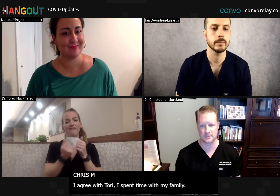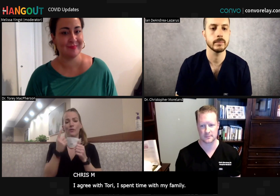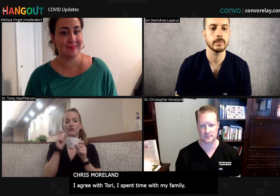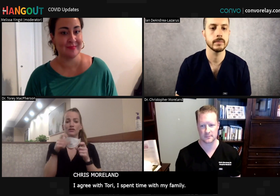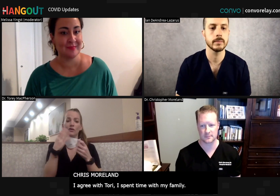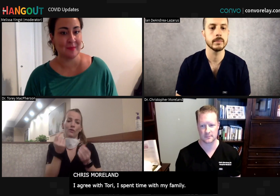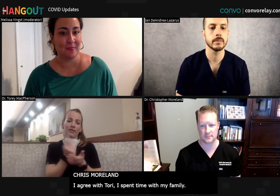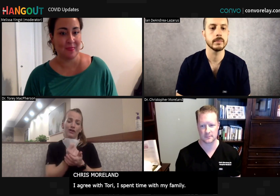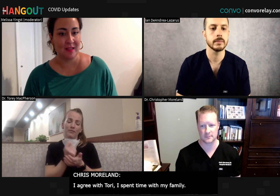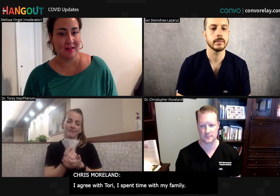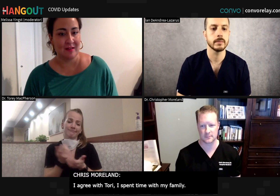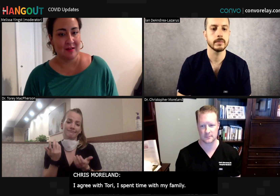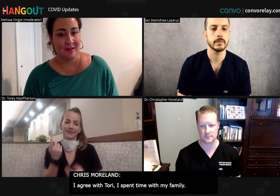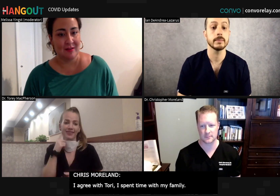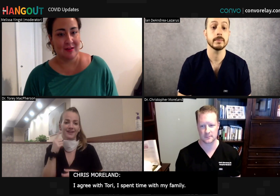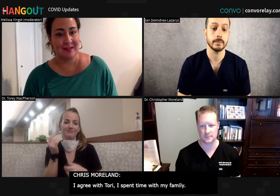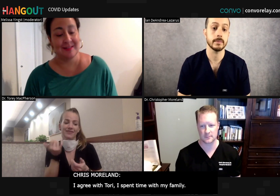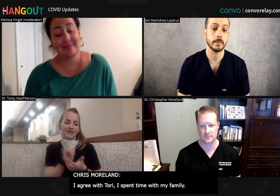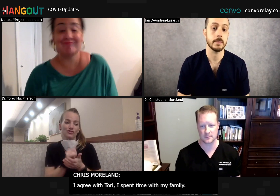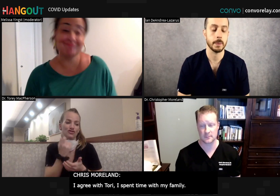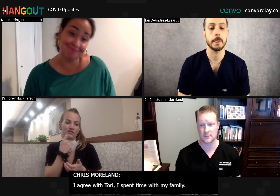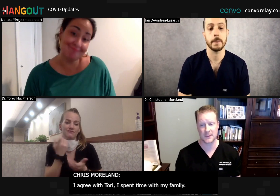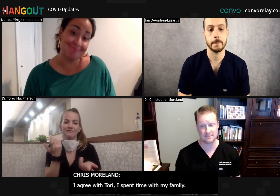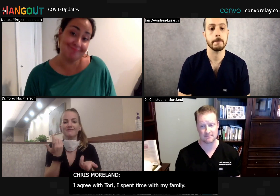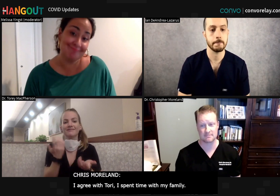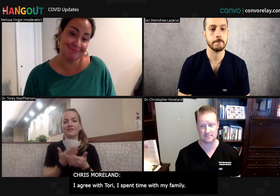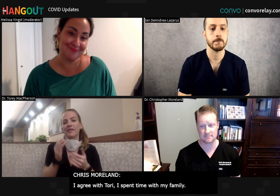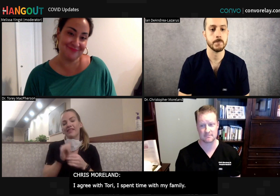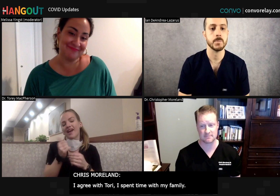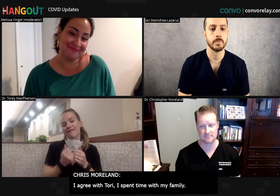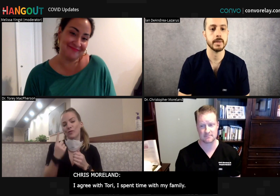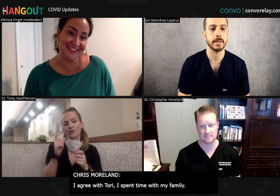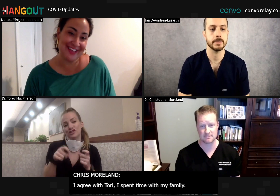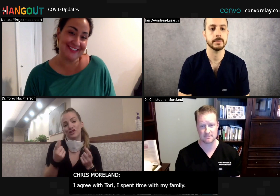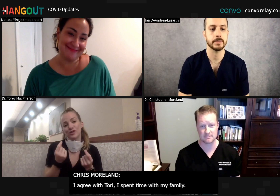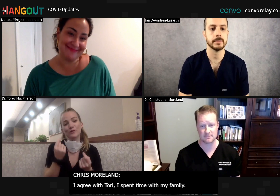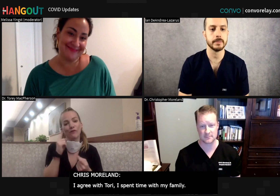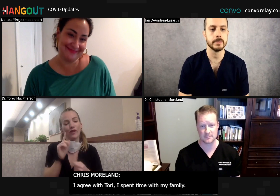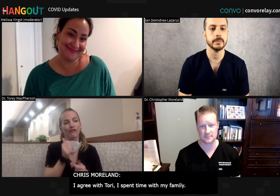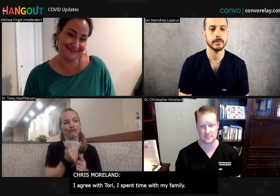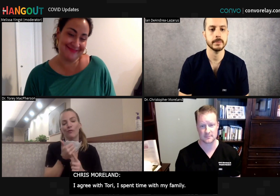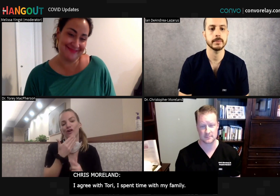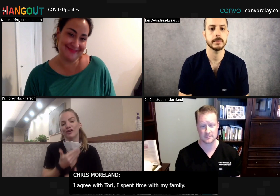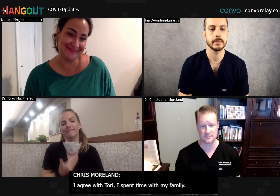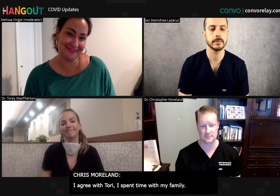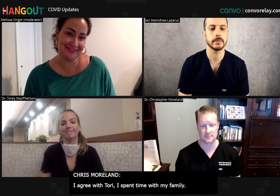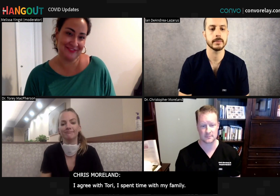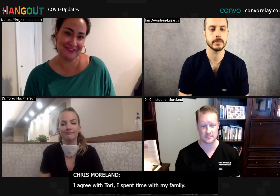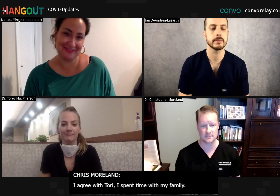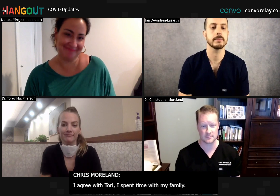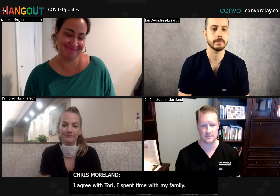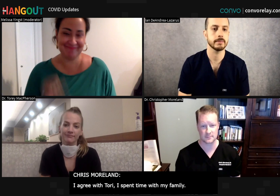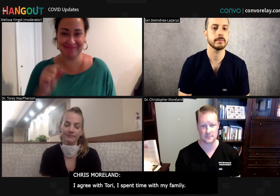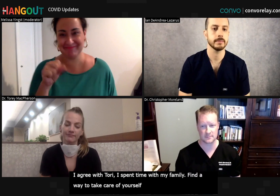I want to add that I think that everybody should go to therapy. I think that that's just something that everybody should do for your own